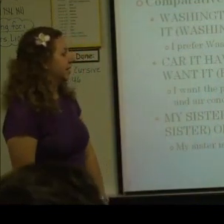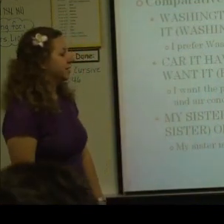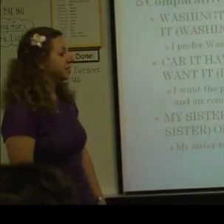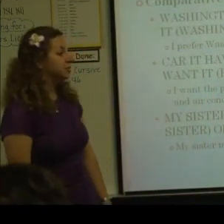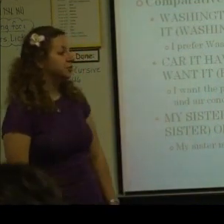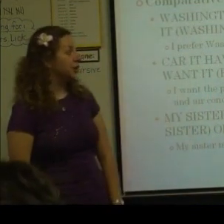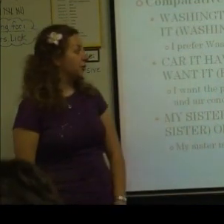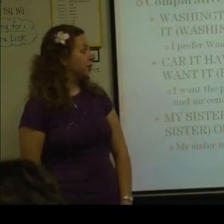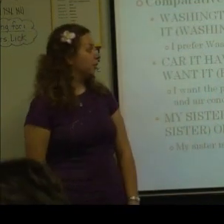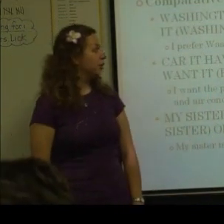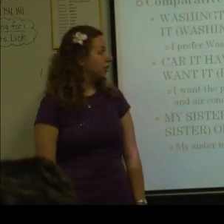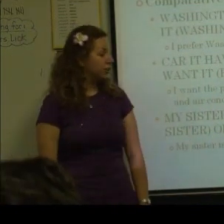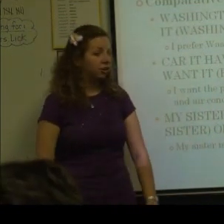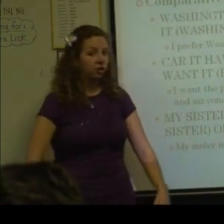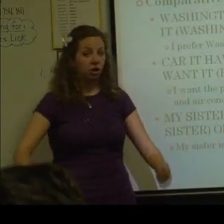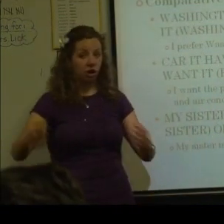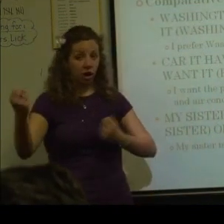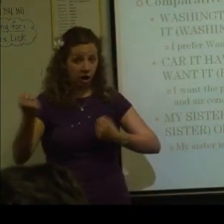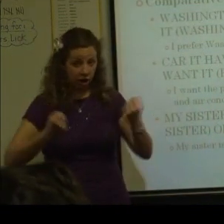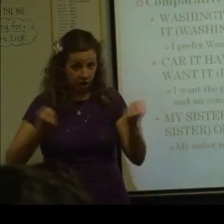Okay, so car,